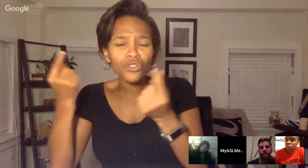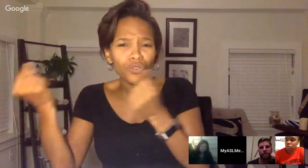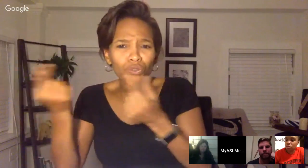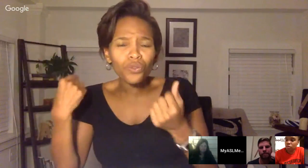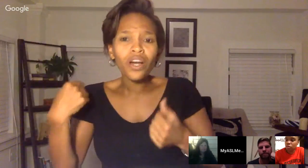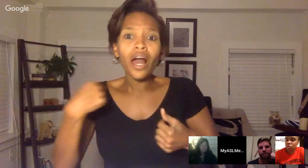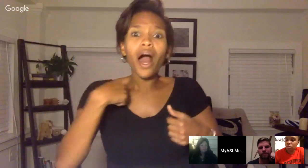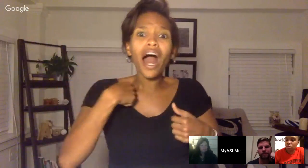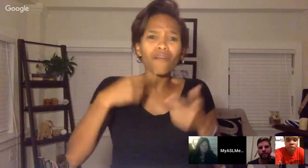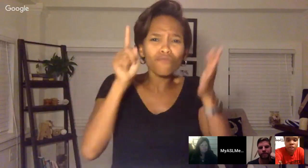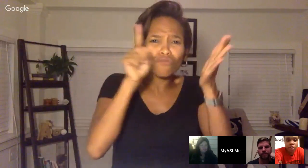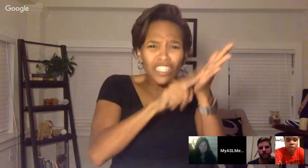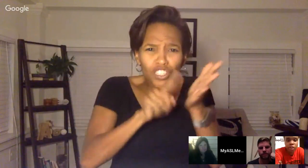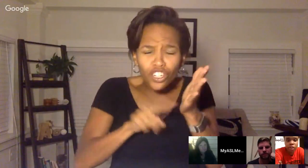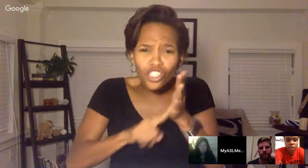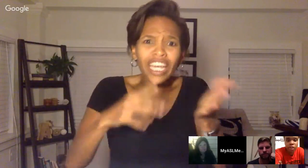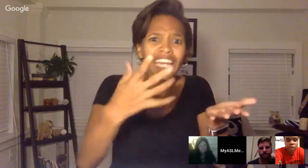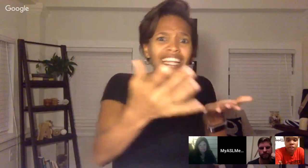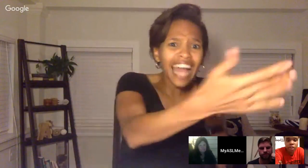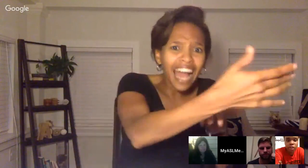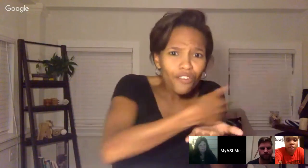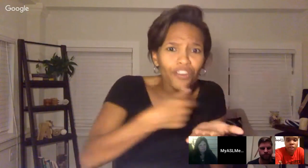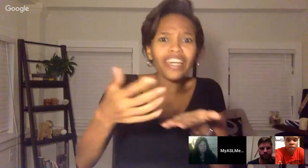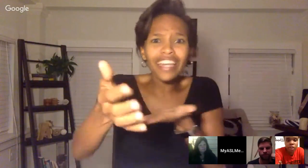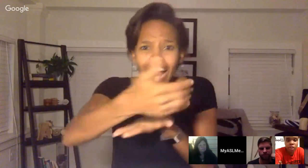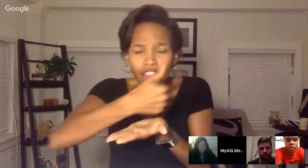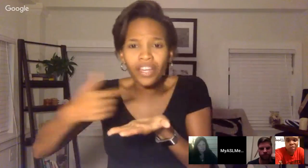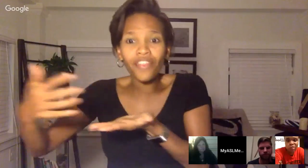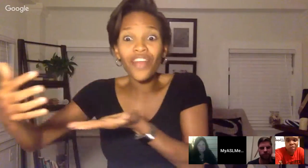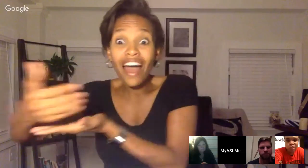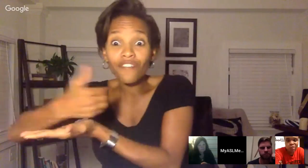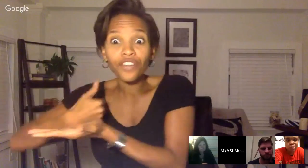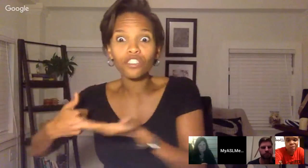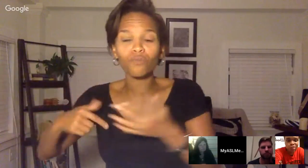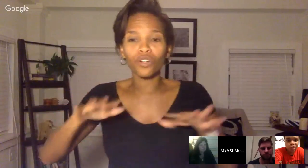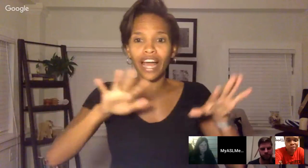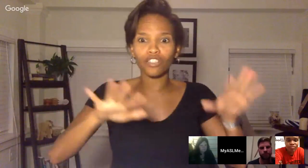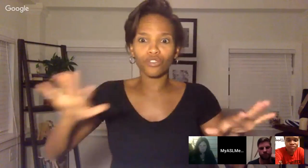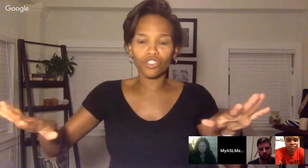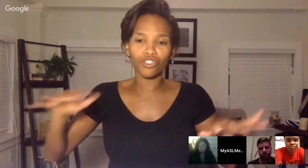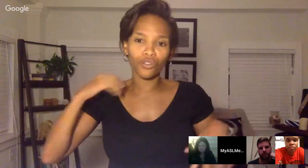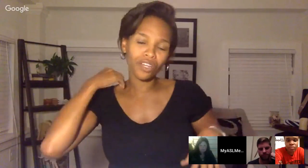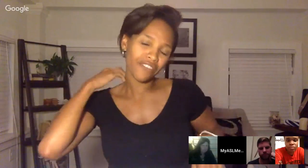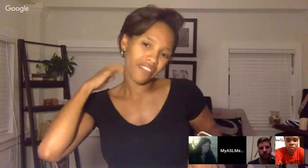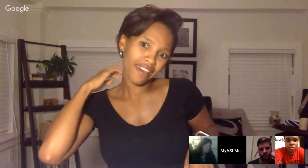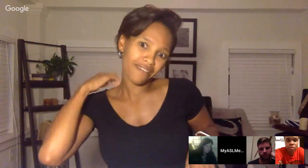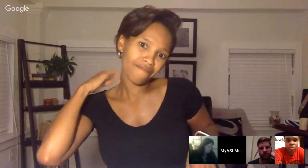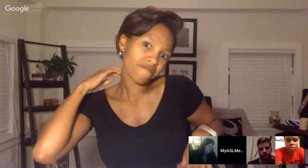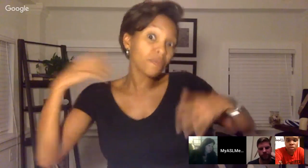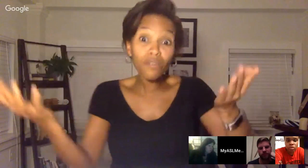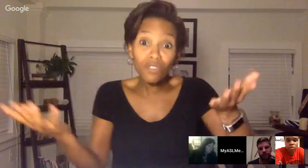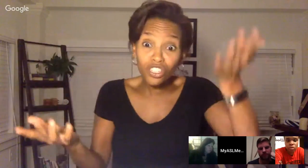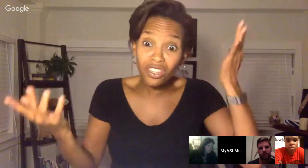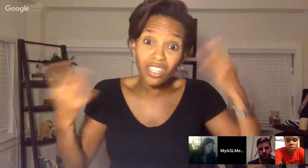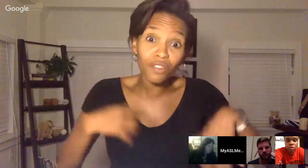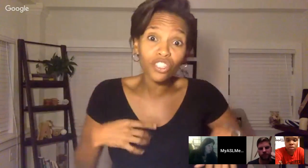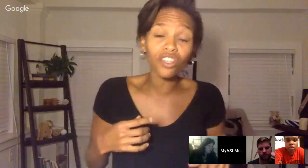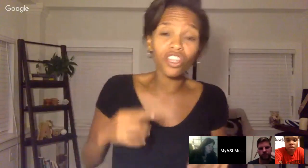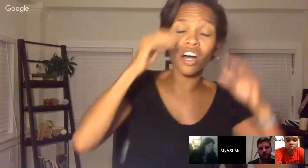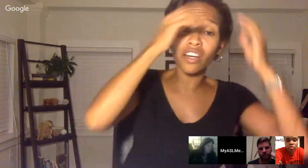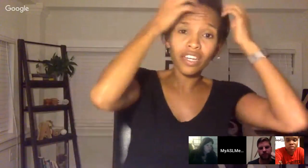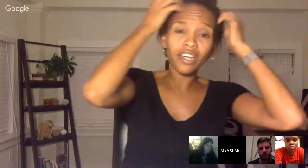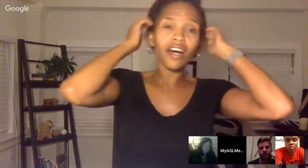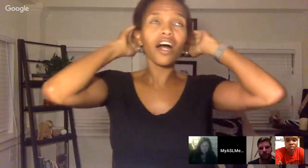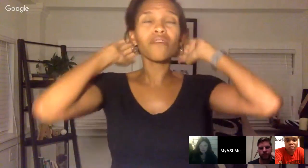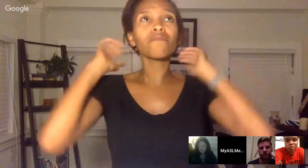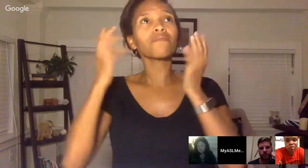outside do, I'm researching and gathering, that feels more natural to do even then. But it was a good